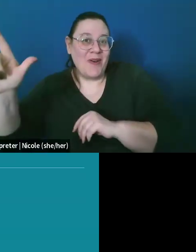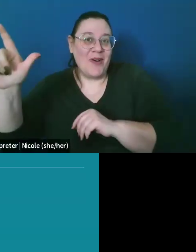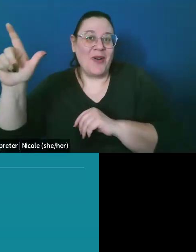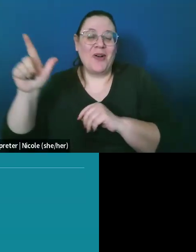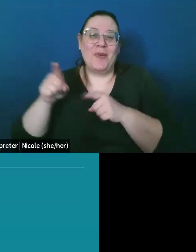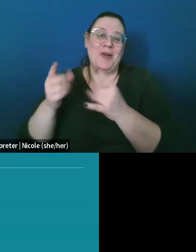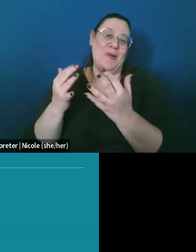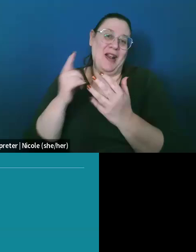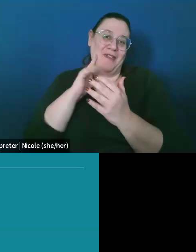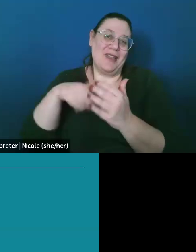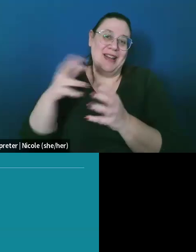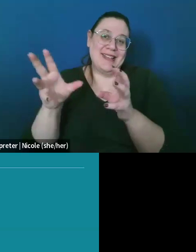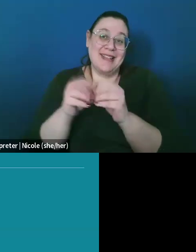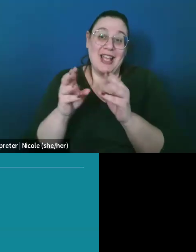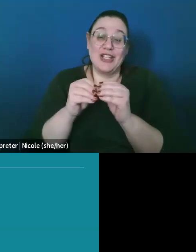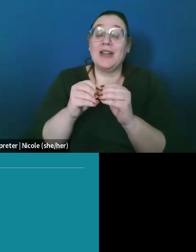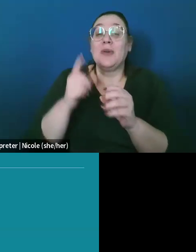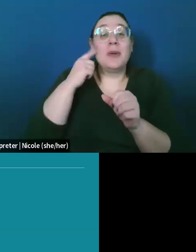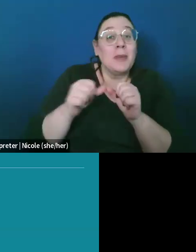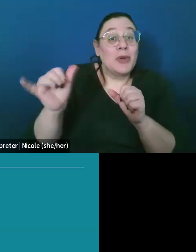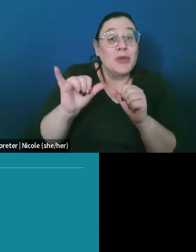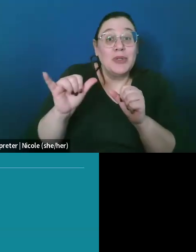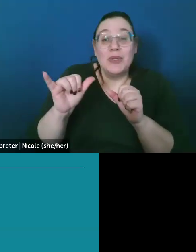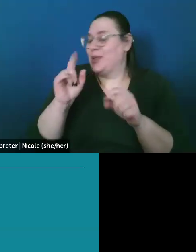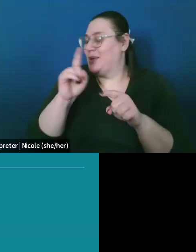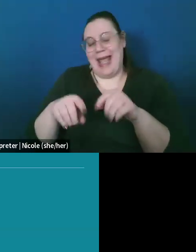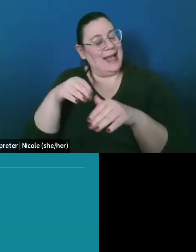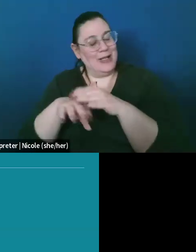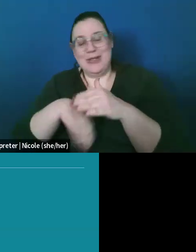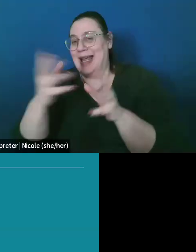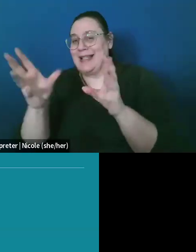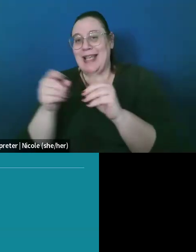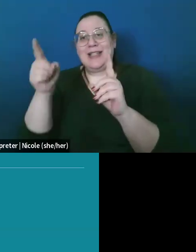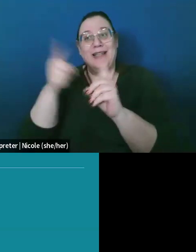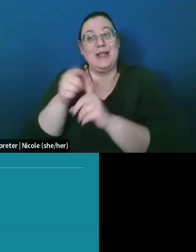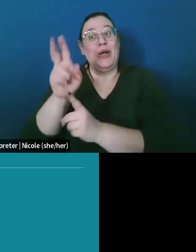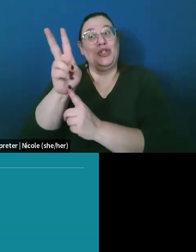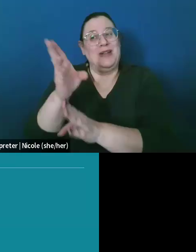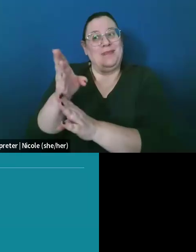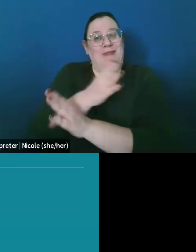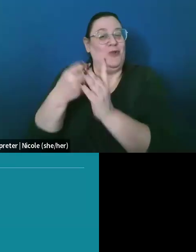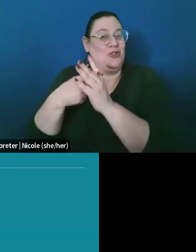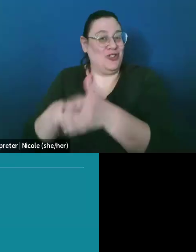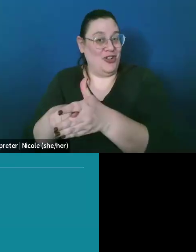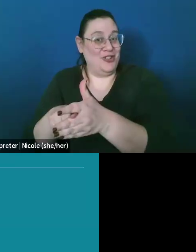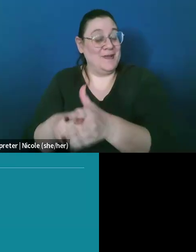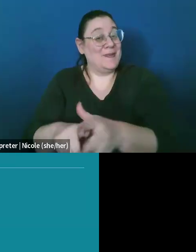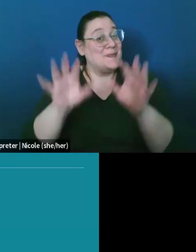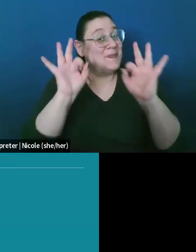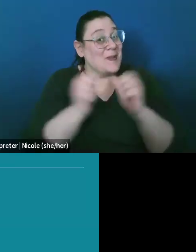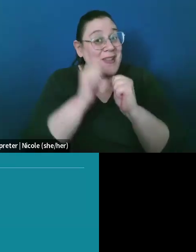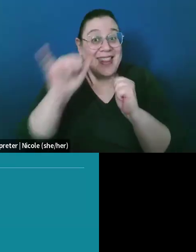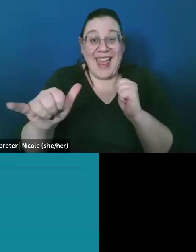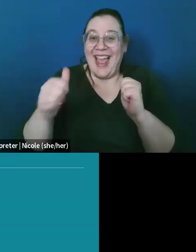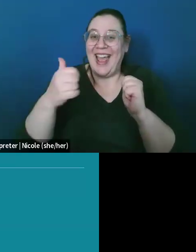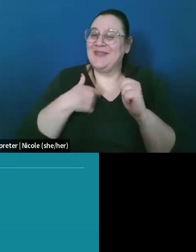while you wait for the next session. And reminder, you won't be able to get into the next session until 2 minutes before it starts. Okay, with that, we are